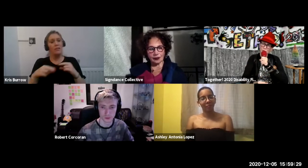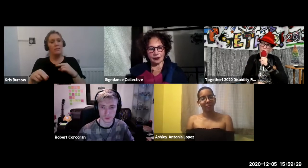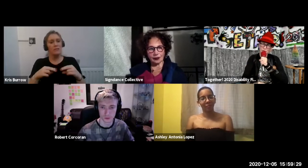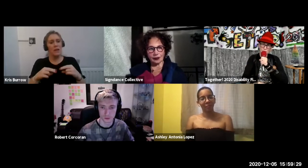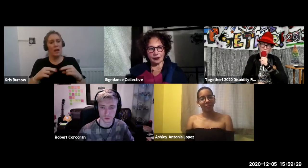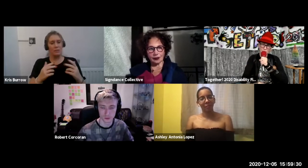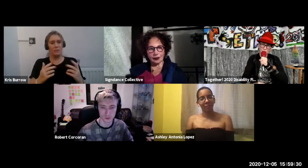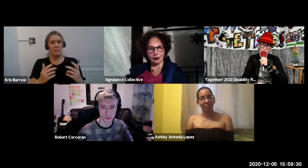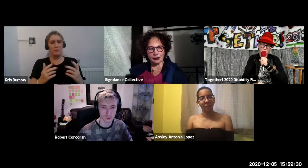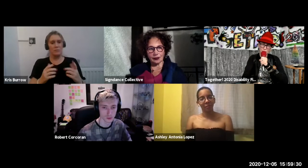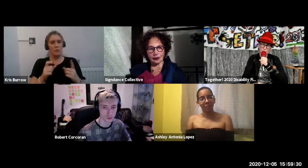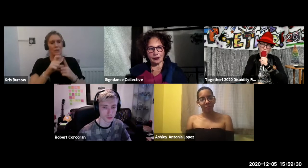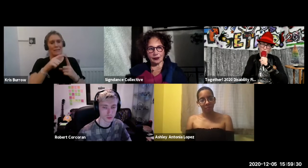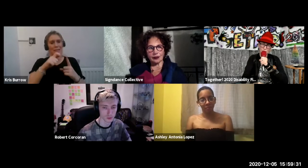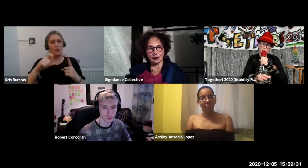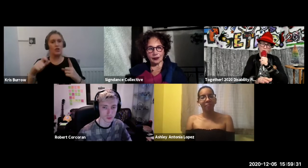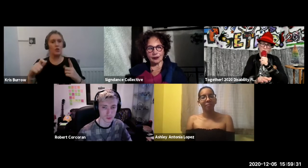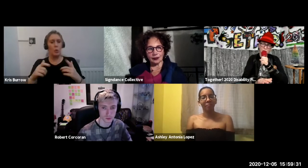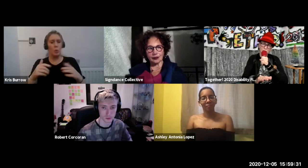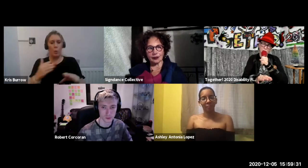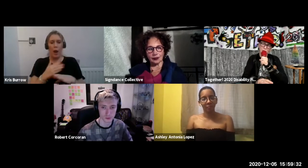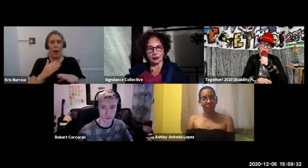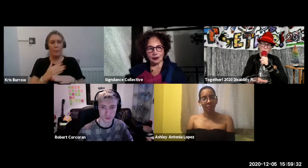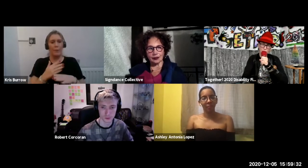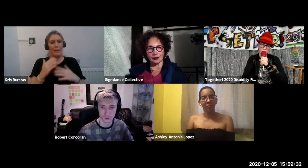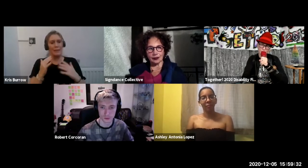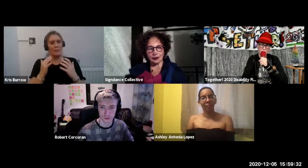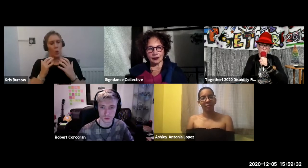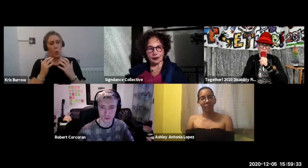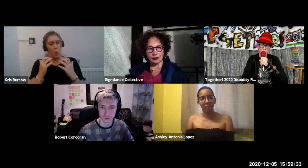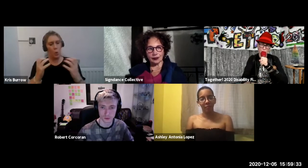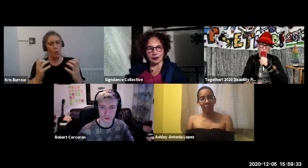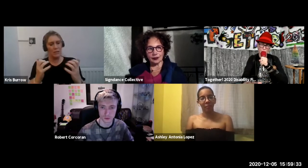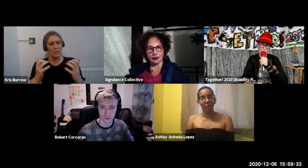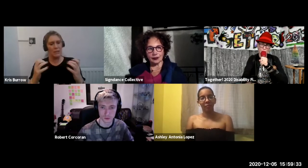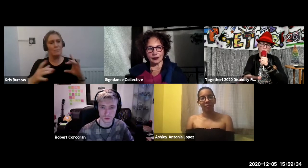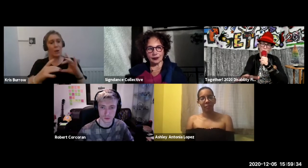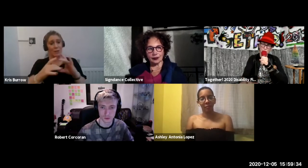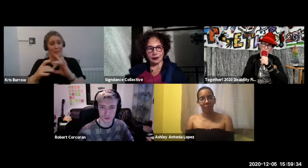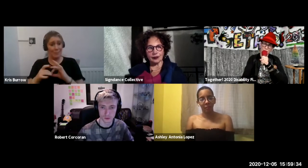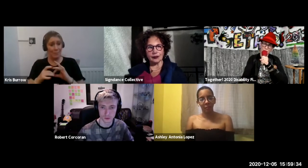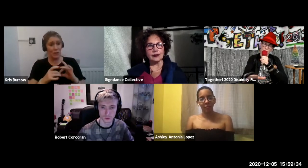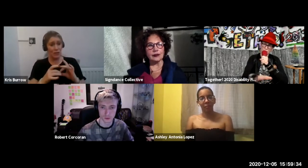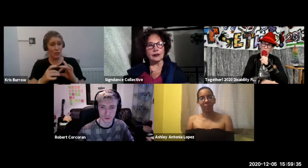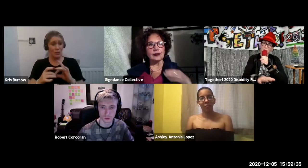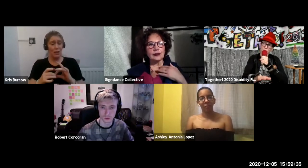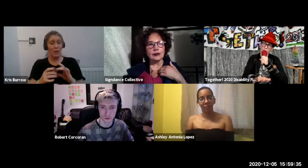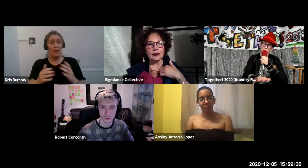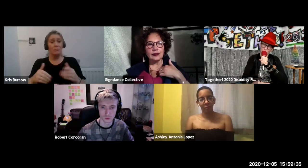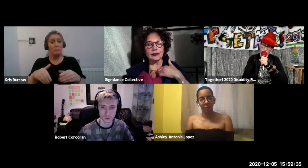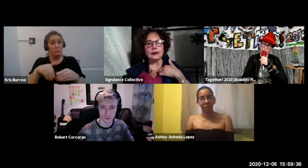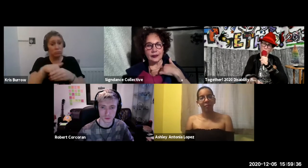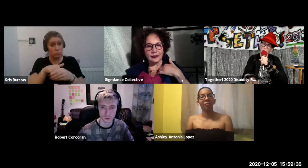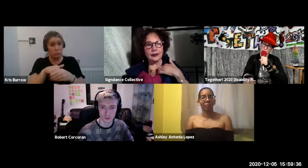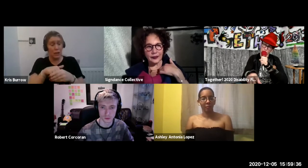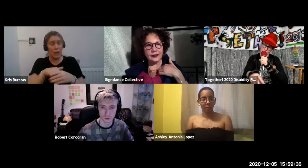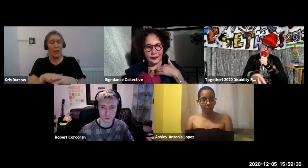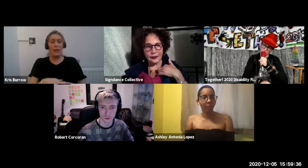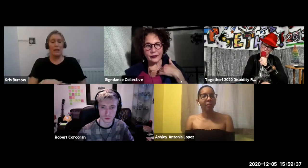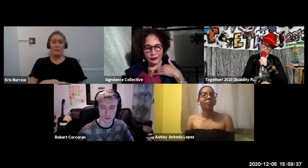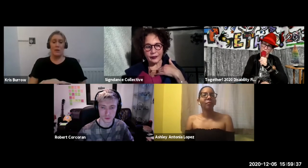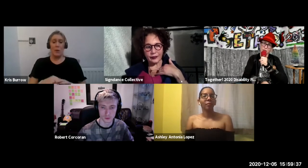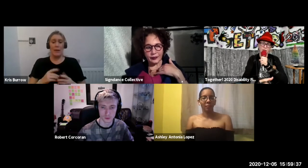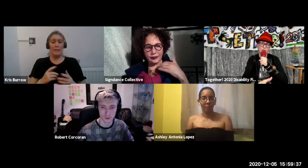audience participation. You know, you haven't simply made the work accessible to the audience. The audience has become part of the work, part